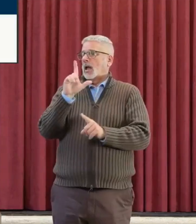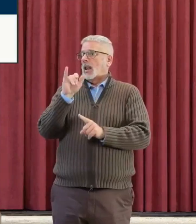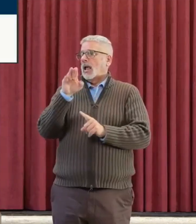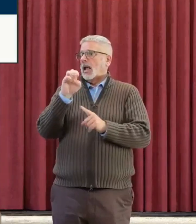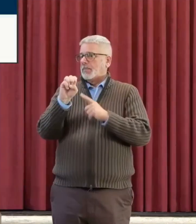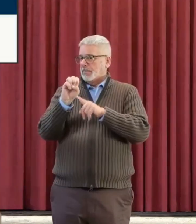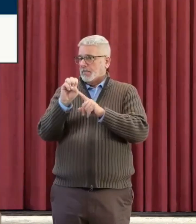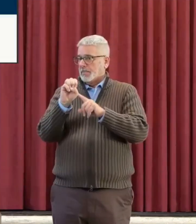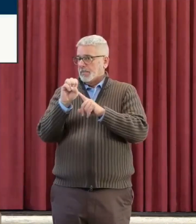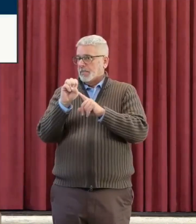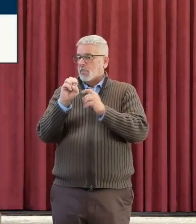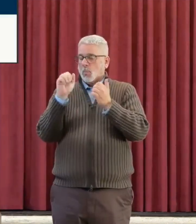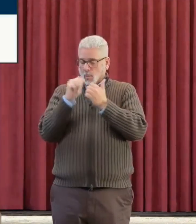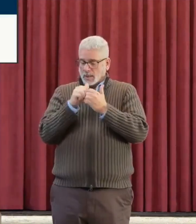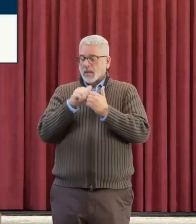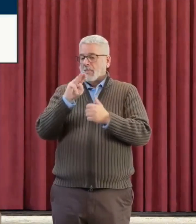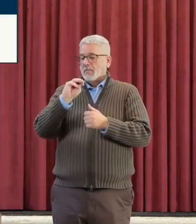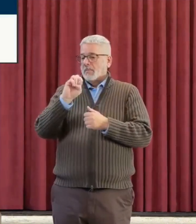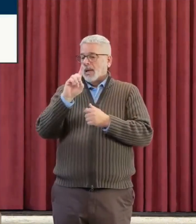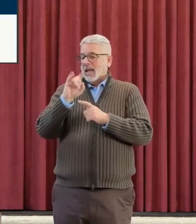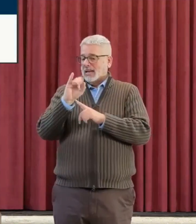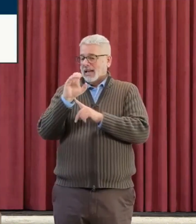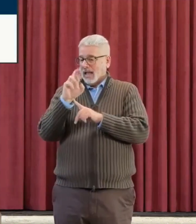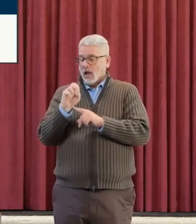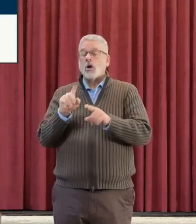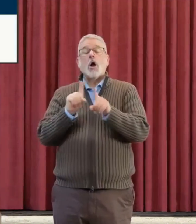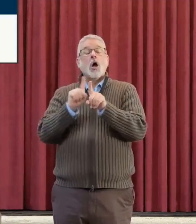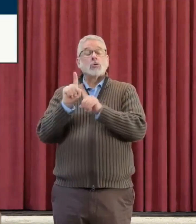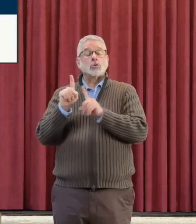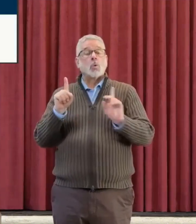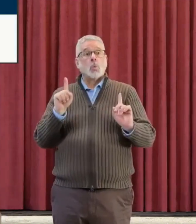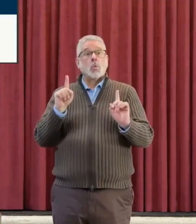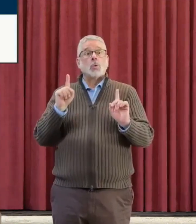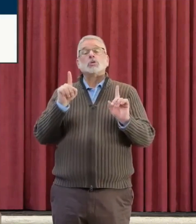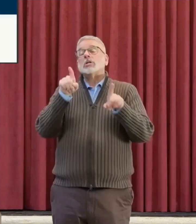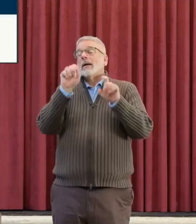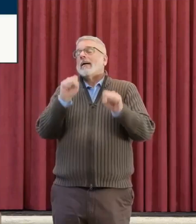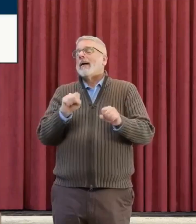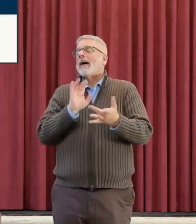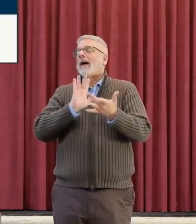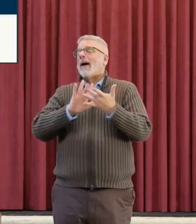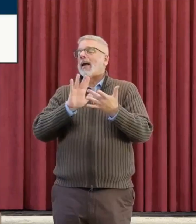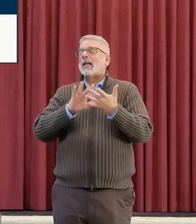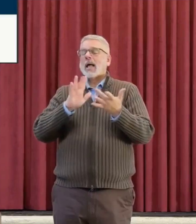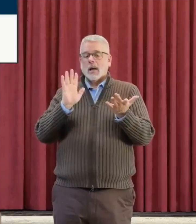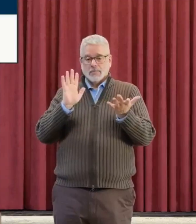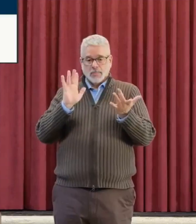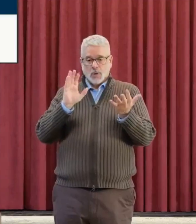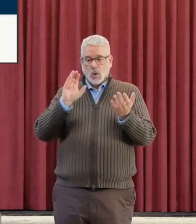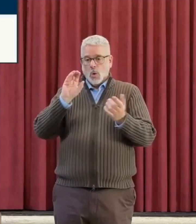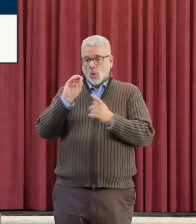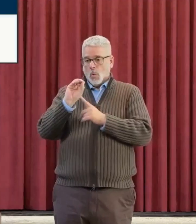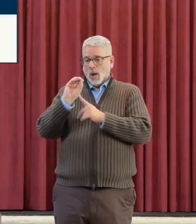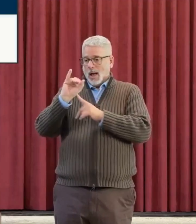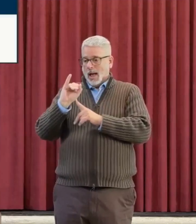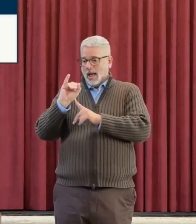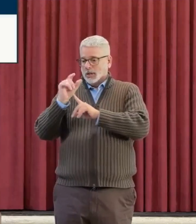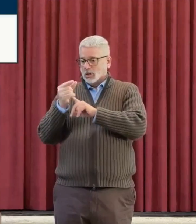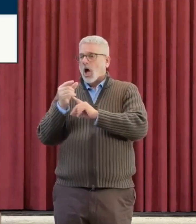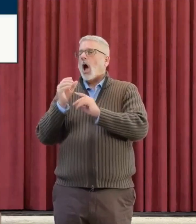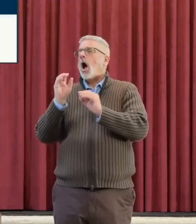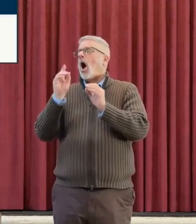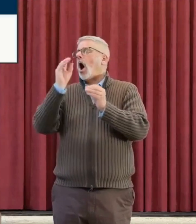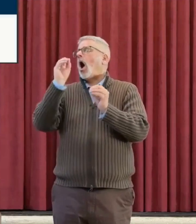claim with Medicare, and also she can contact OIG, or